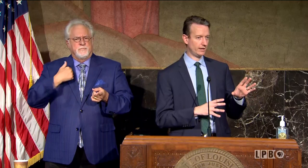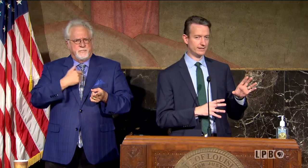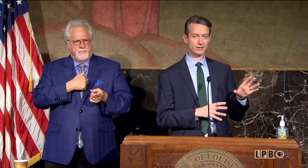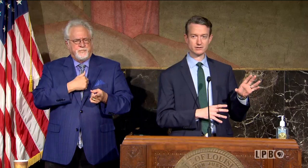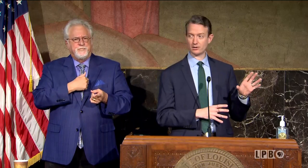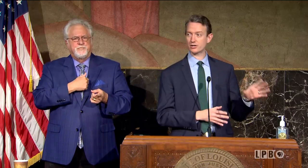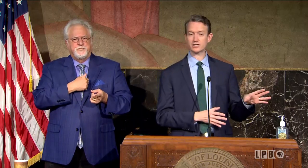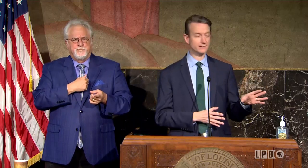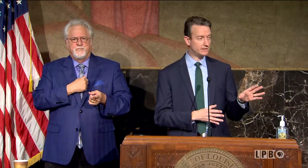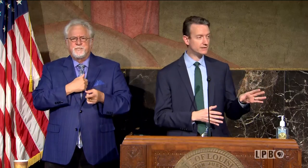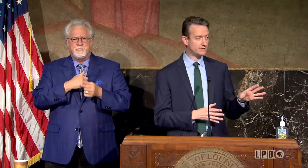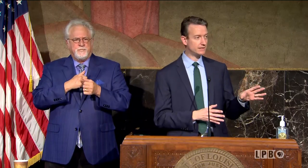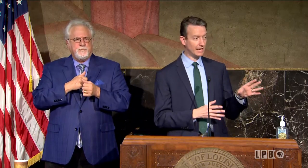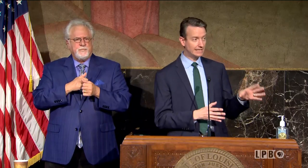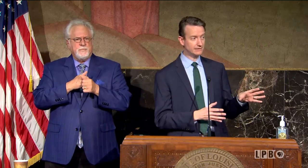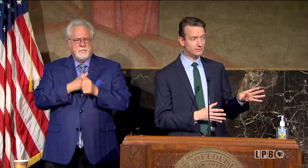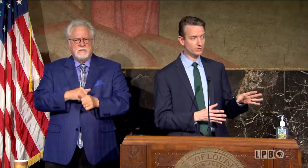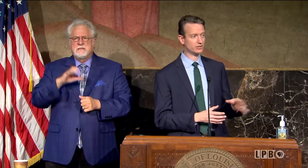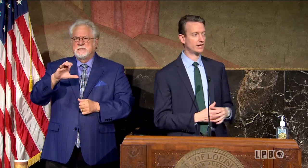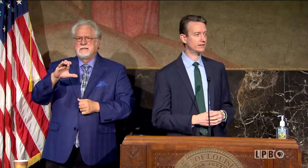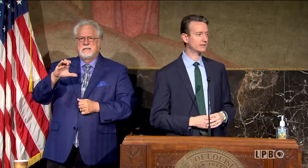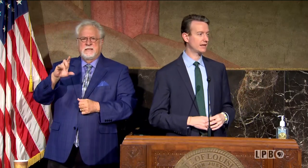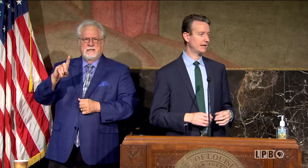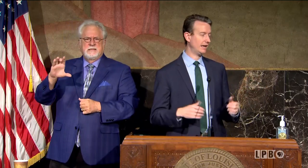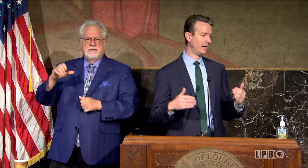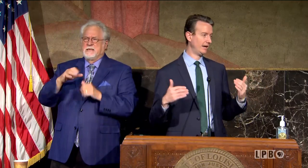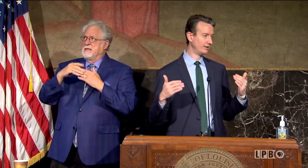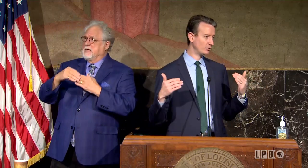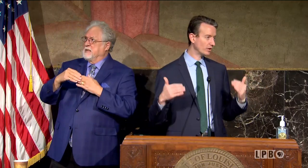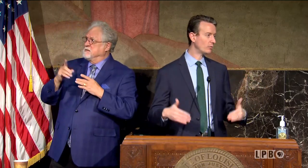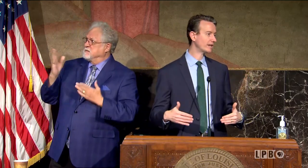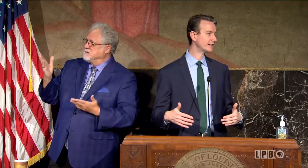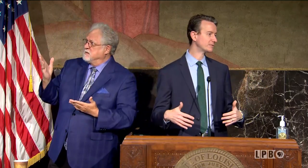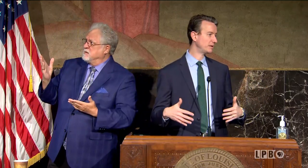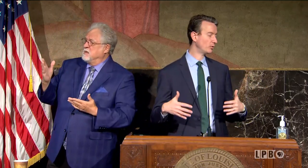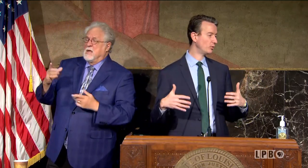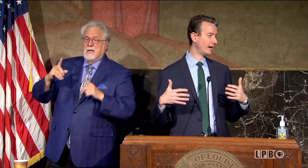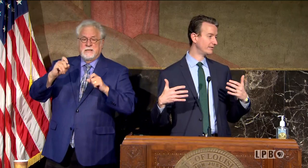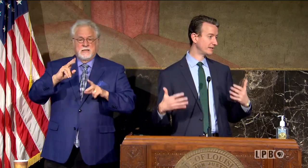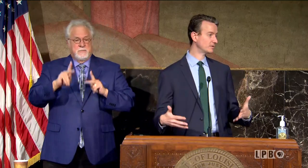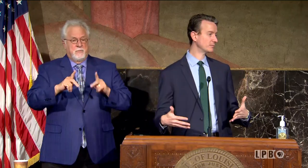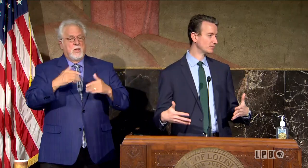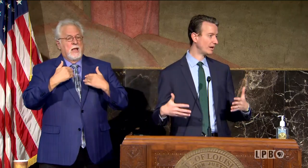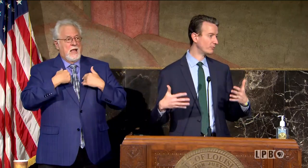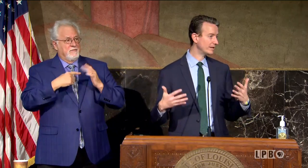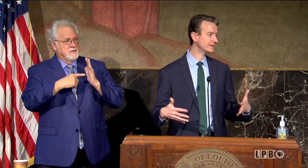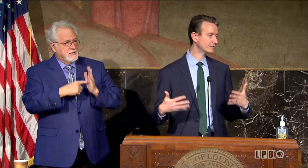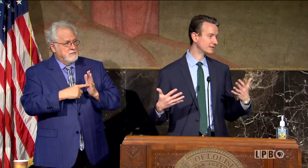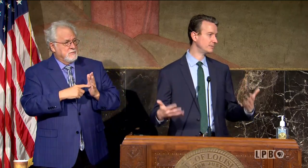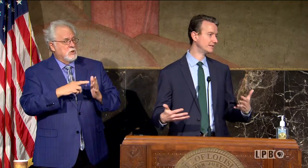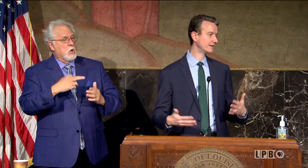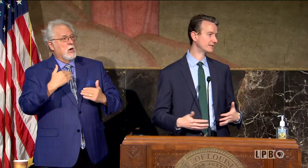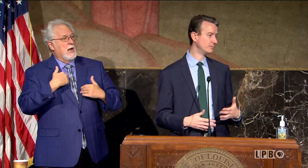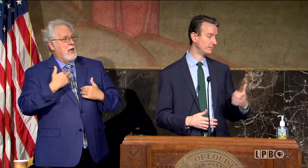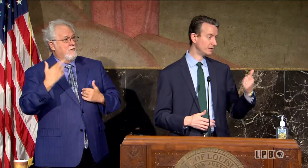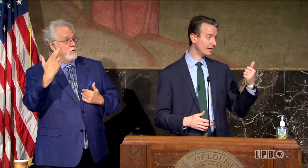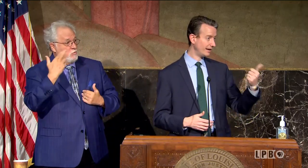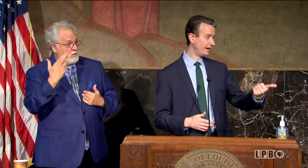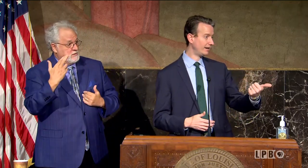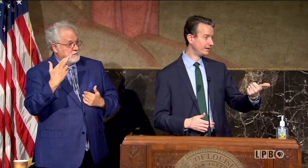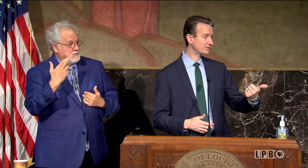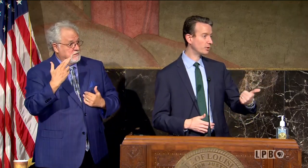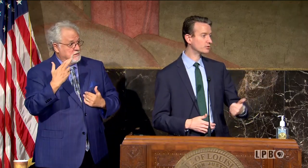to adhere to largely CDC guidance, which says you really want to test people who have symptoms or have reasons to be tested,